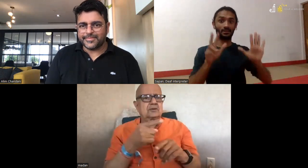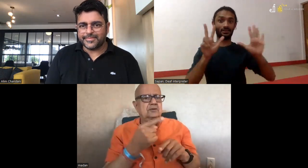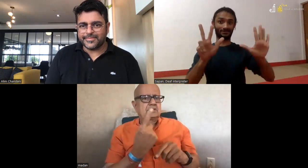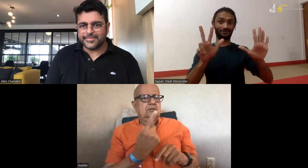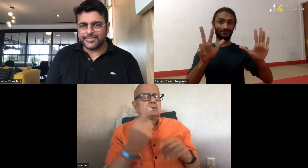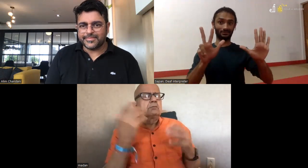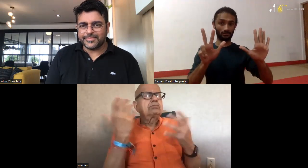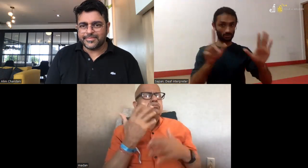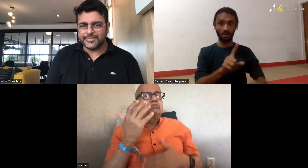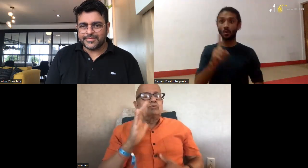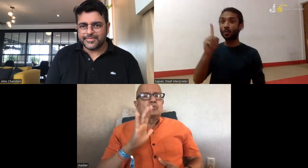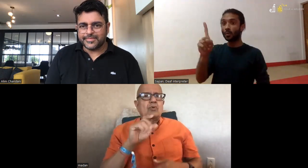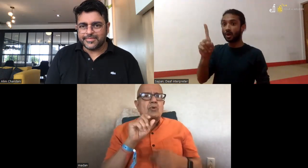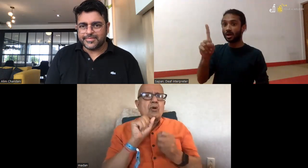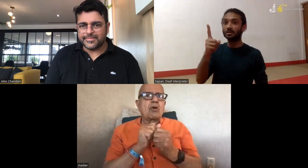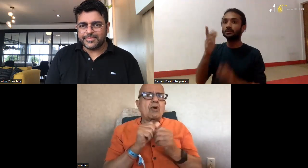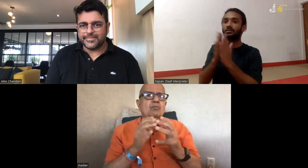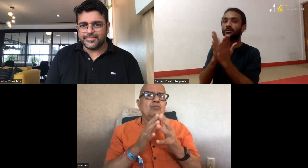I'm writing this,